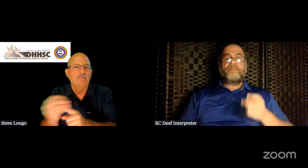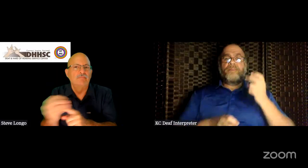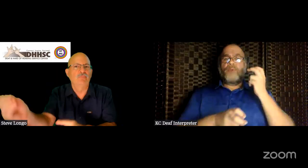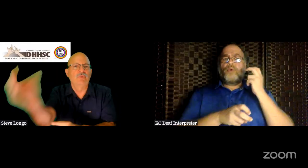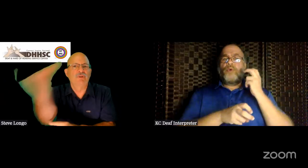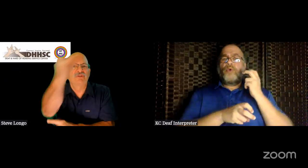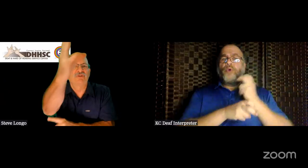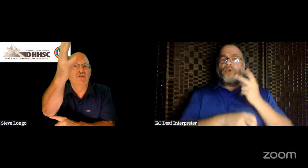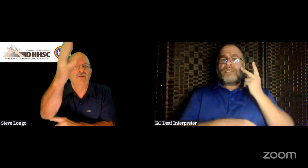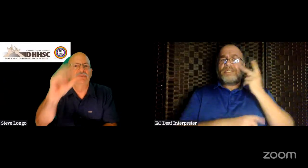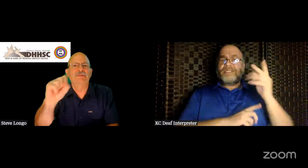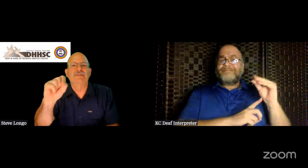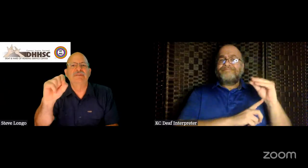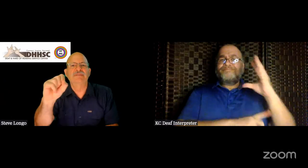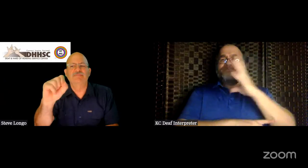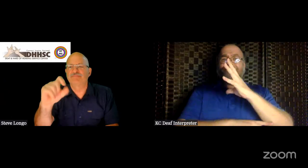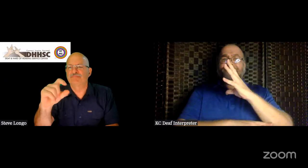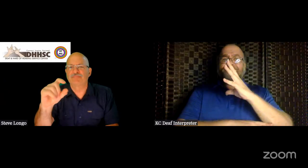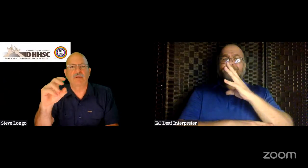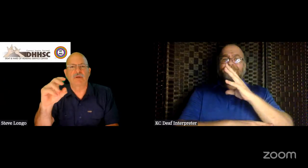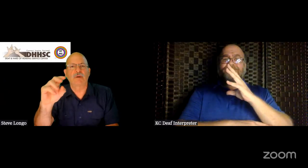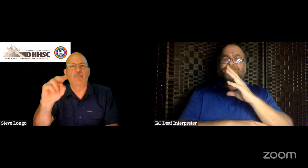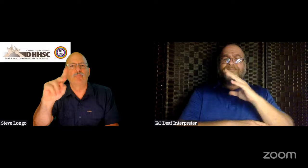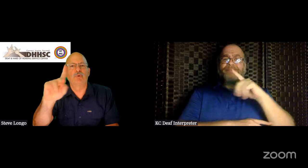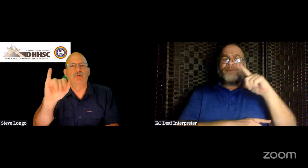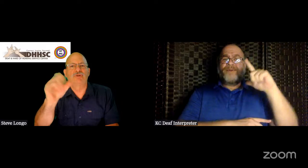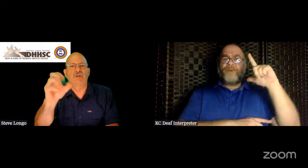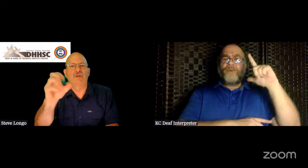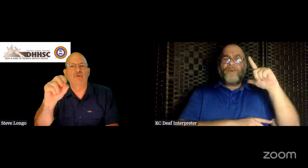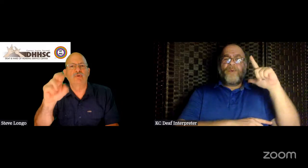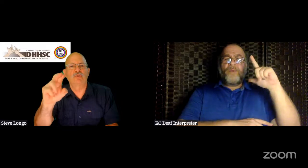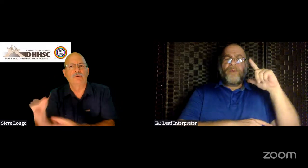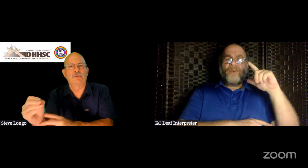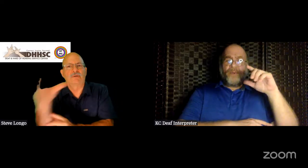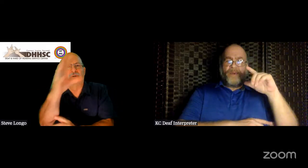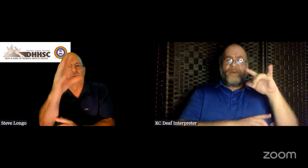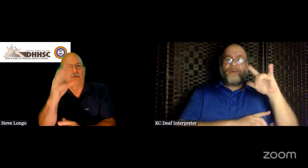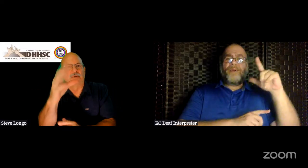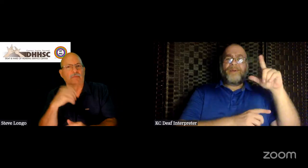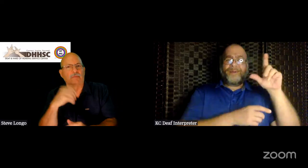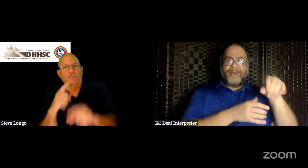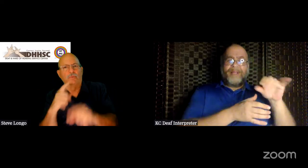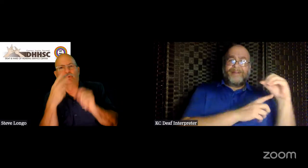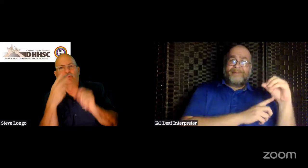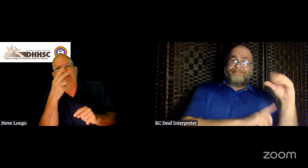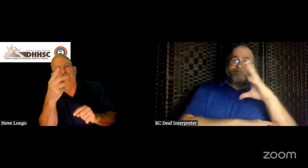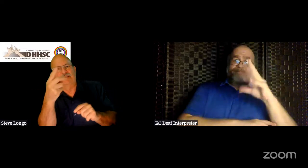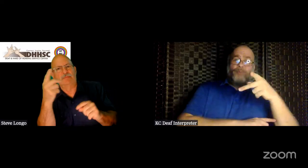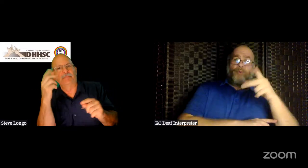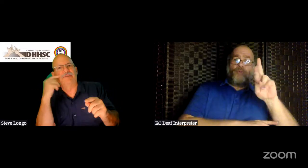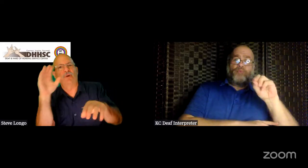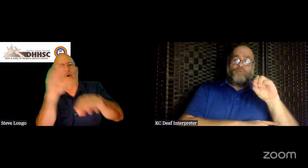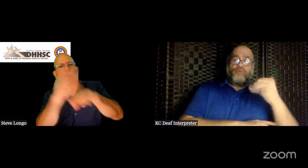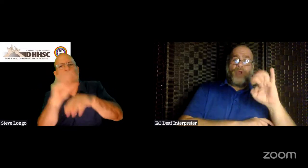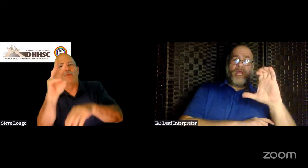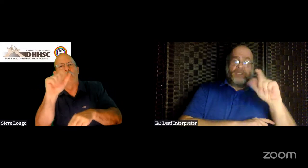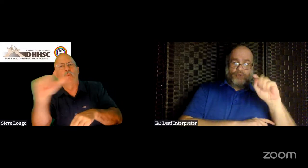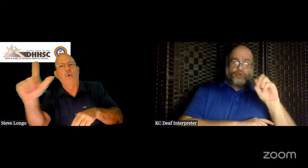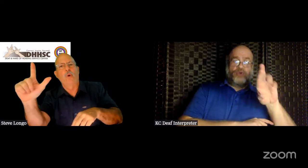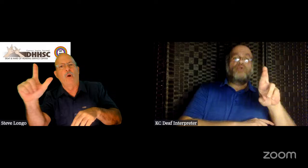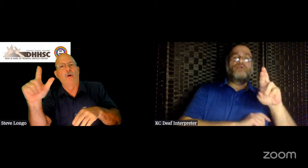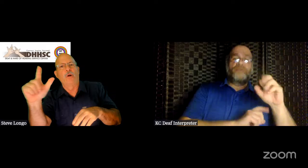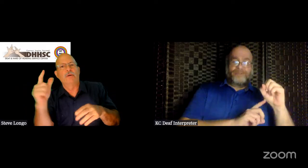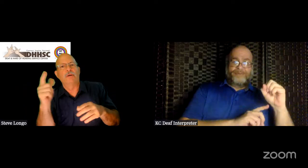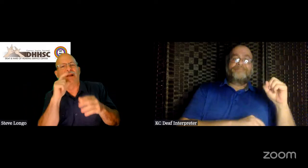Some areas we can improve for next time. It was difficult to see this, what was on the screen, what was on